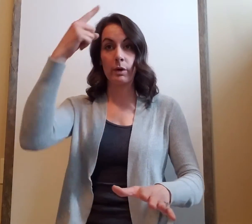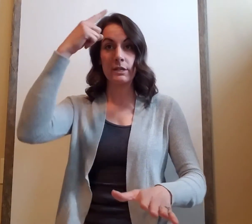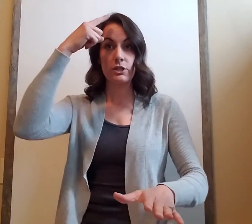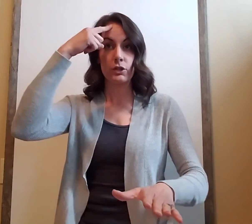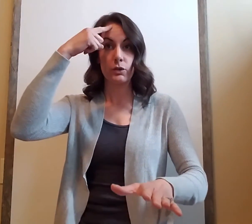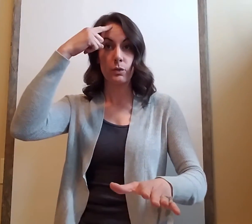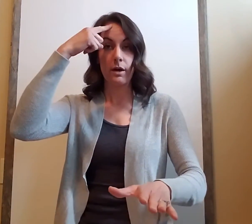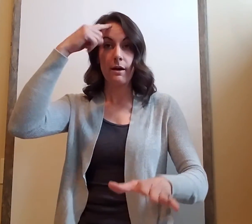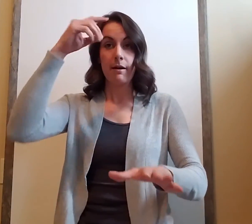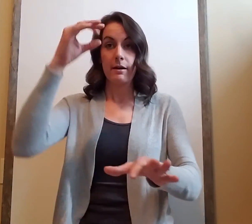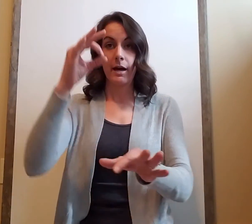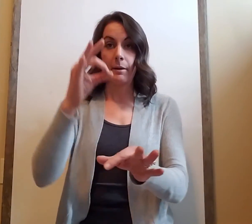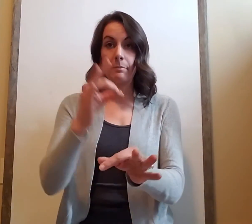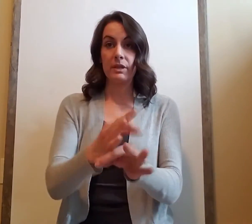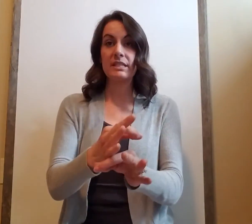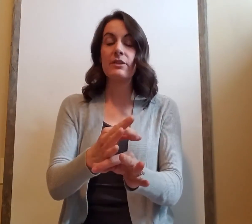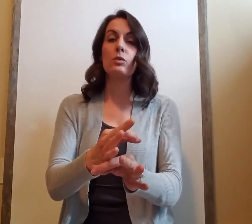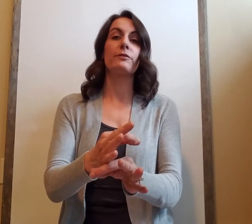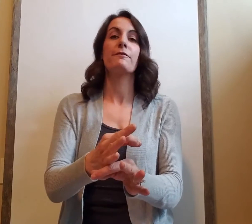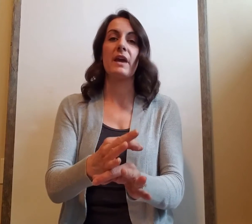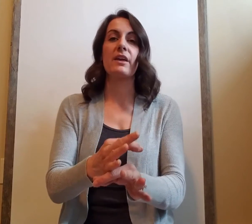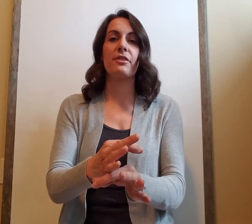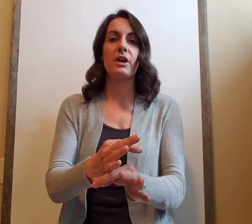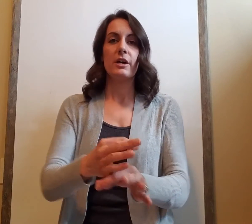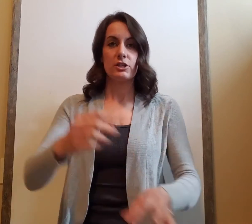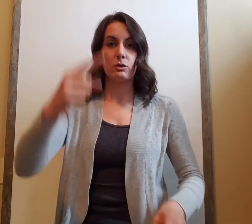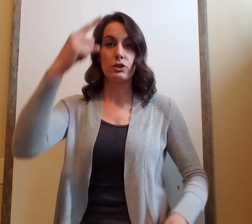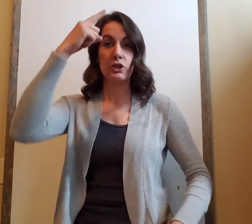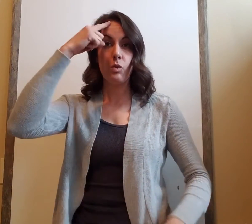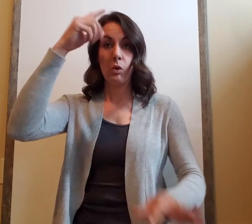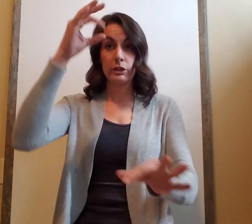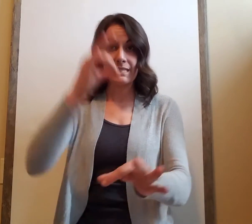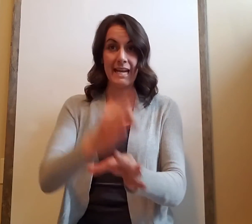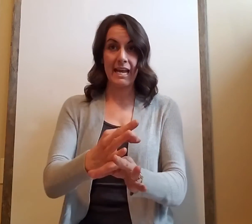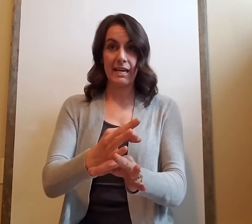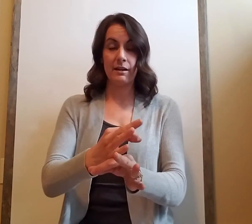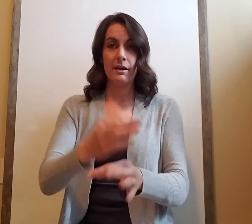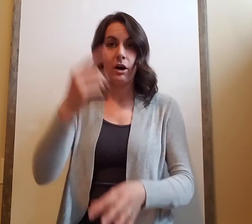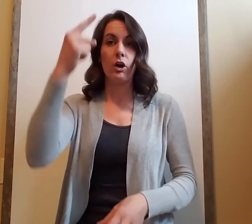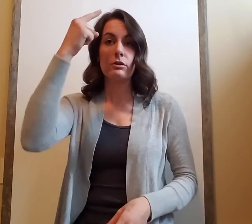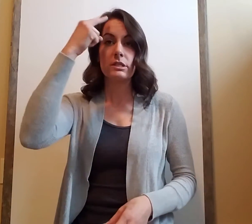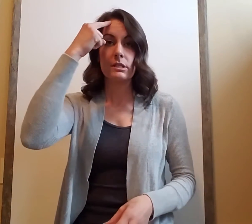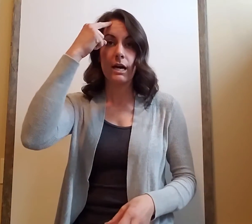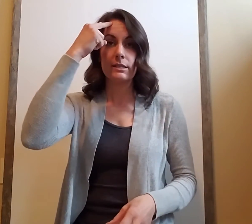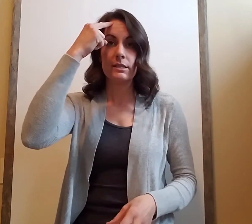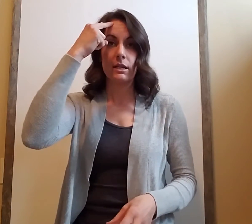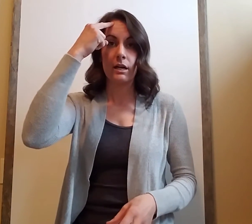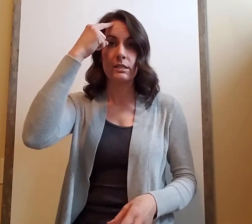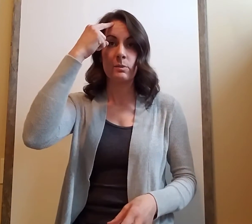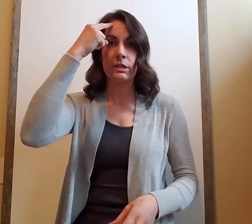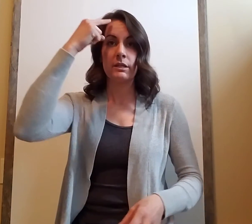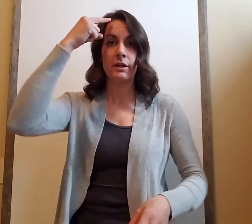going to sign the word faith. So do ordain. all those thoughts that God has put in there.